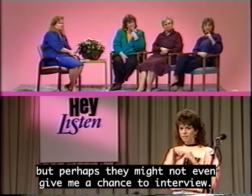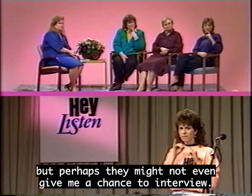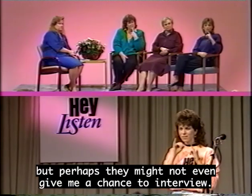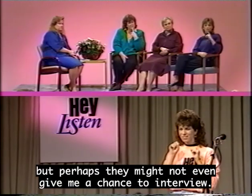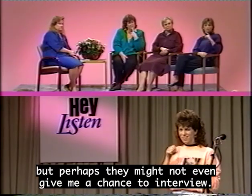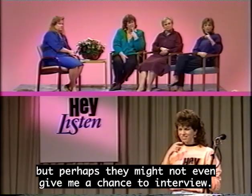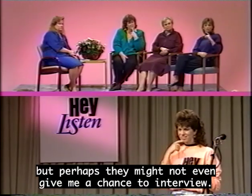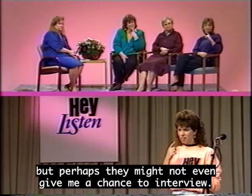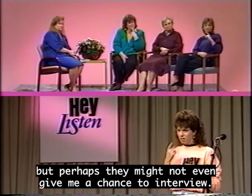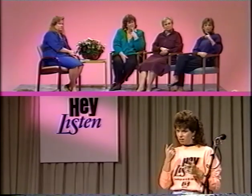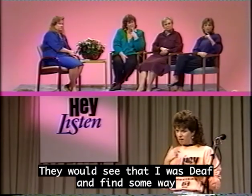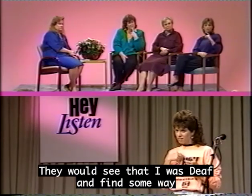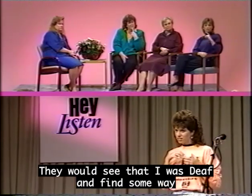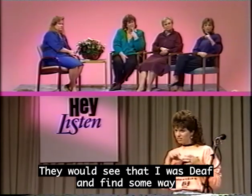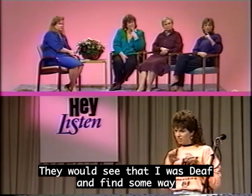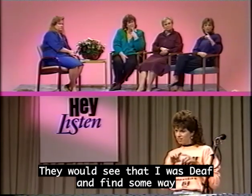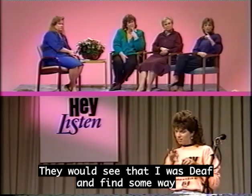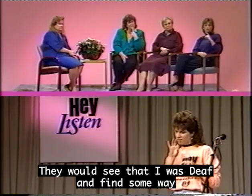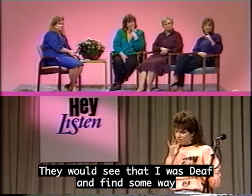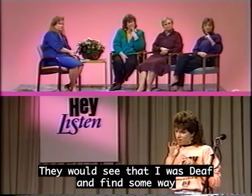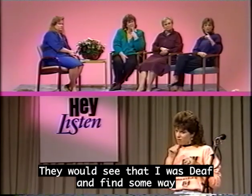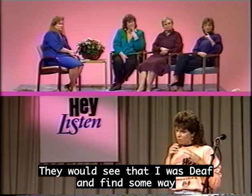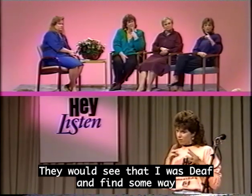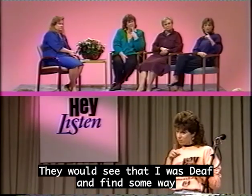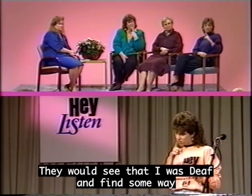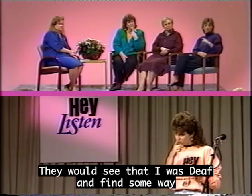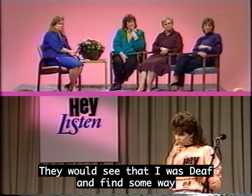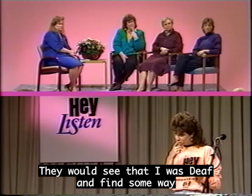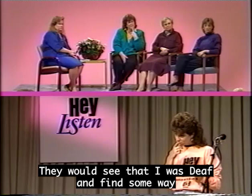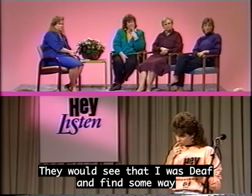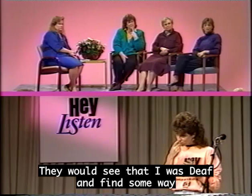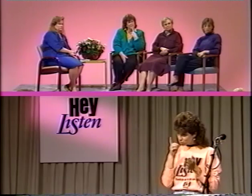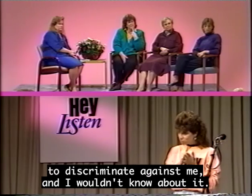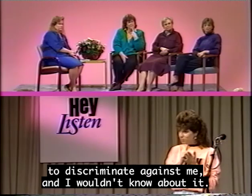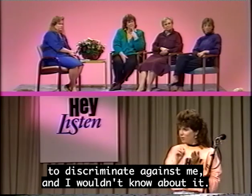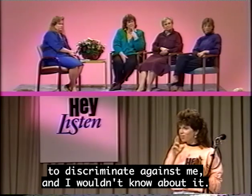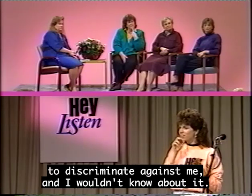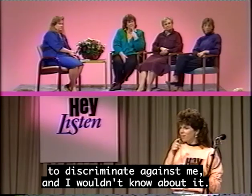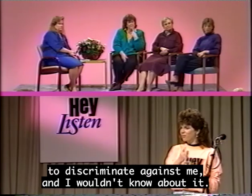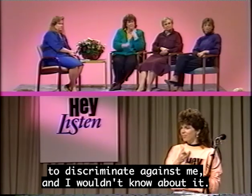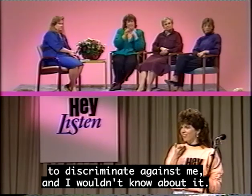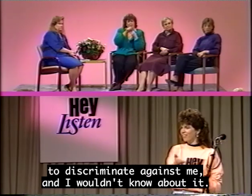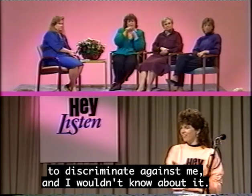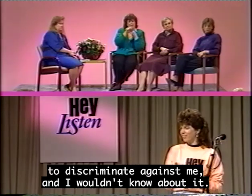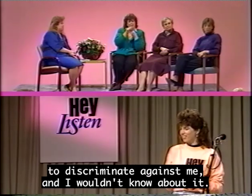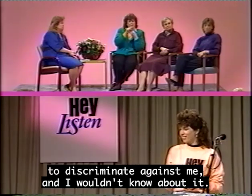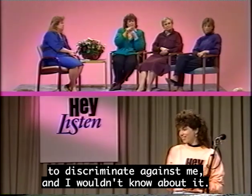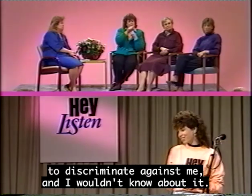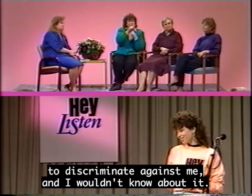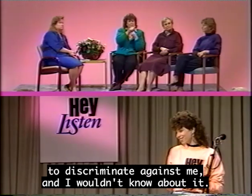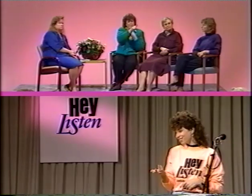interview. They would see that I was deaf and find some way to discriminate against me, and I wouldn't know about it.